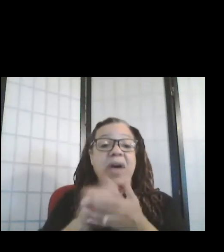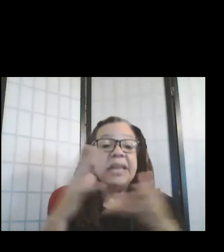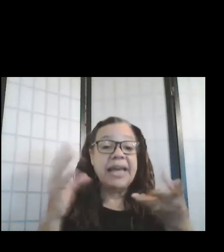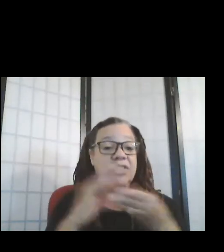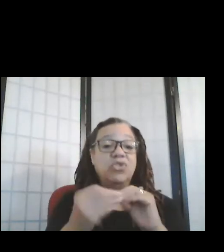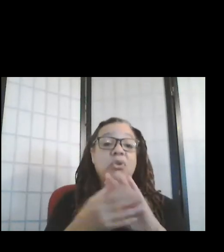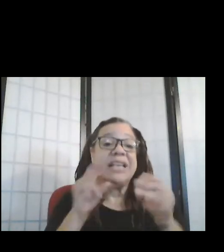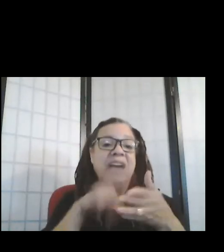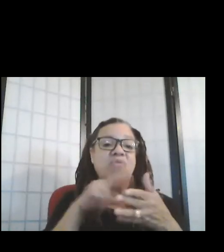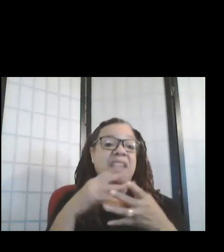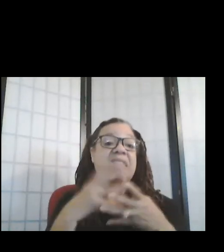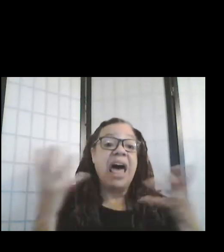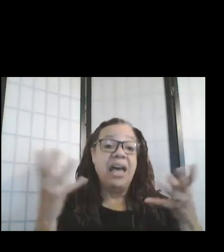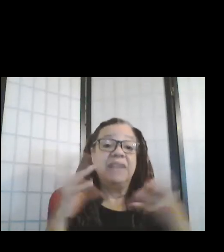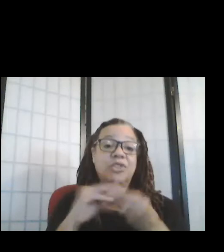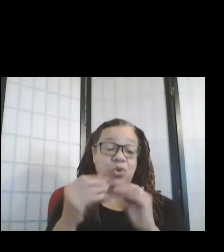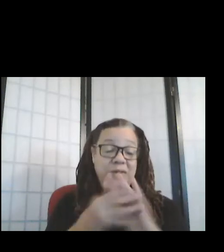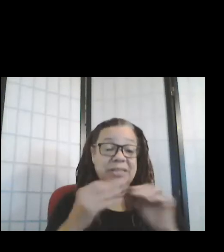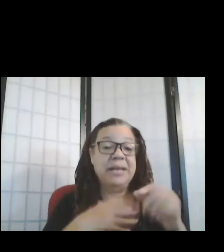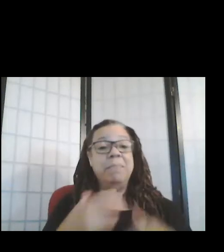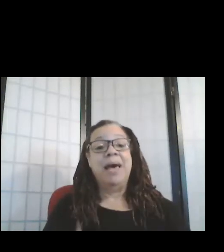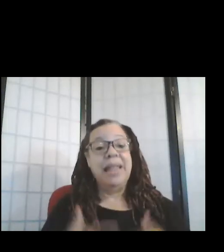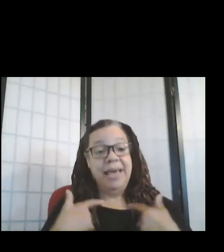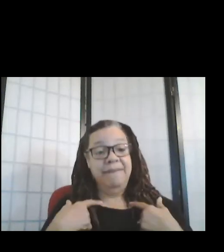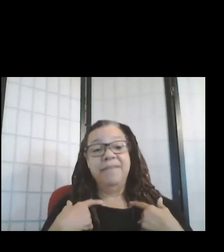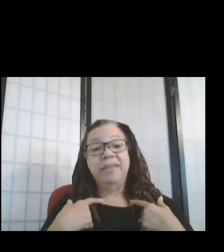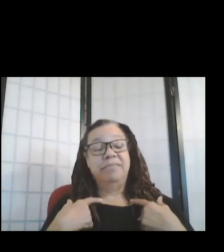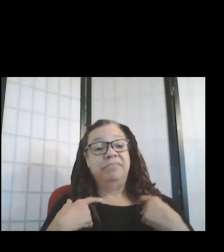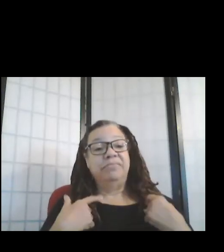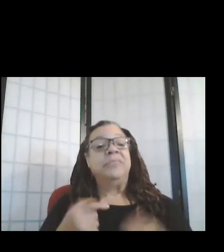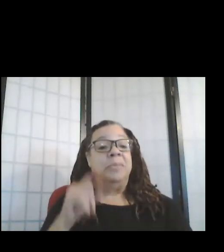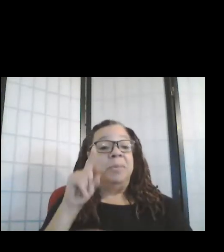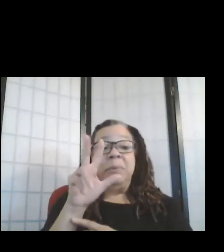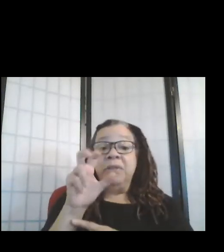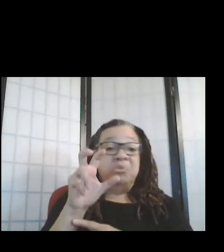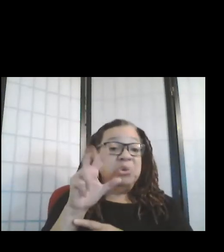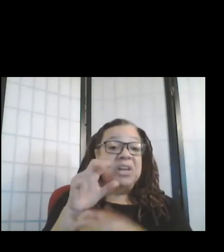lot of stories. I've written probably in the last handful of years, maybe 300 stories.